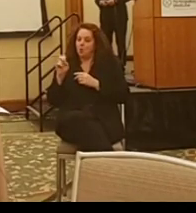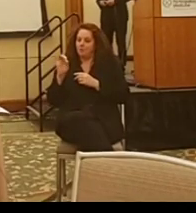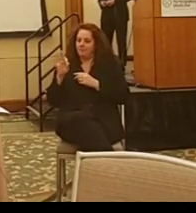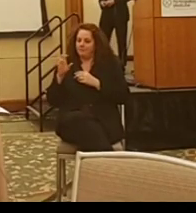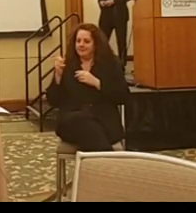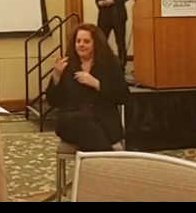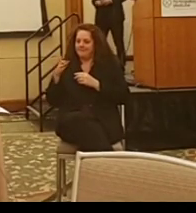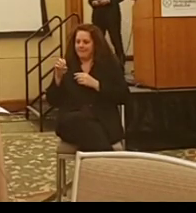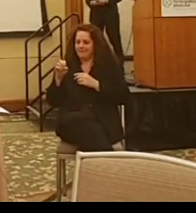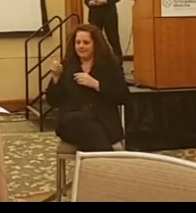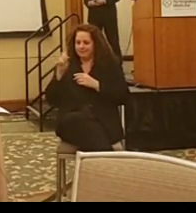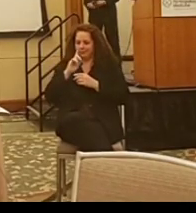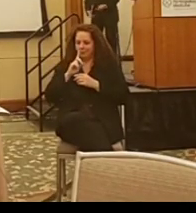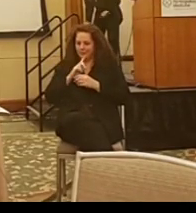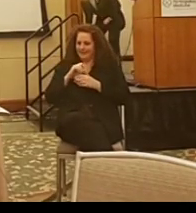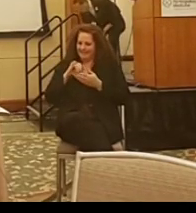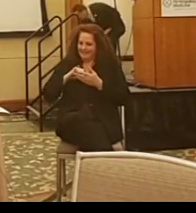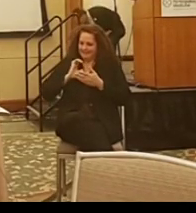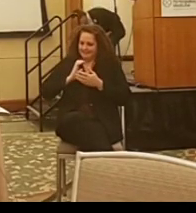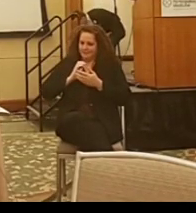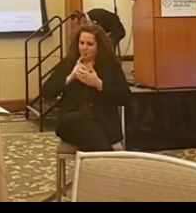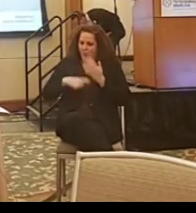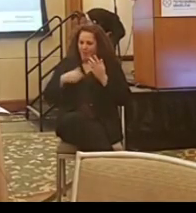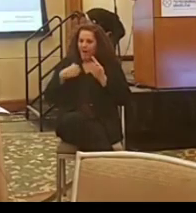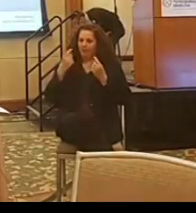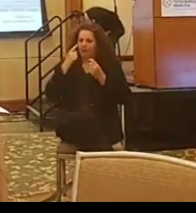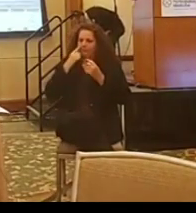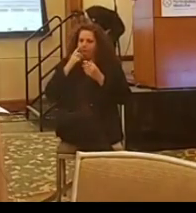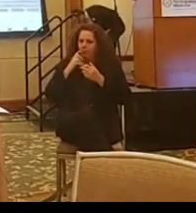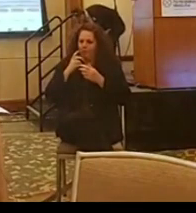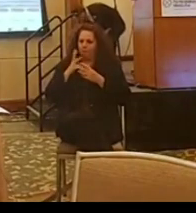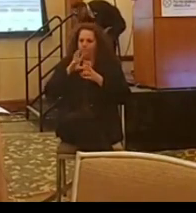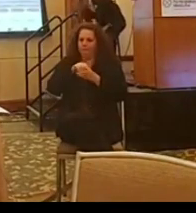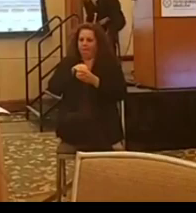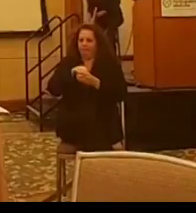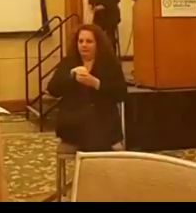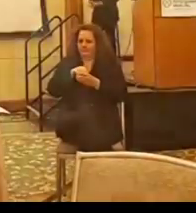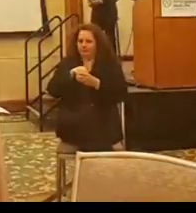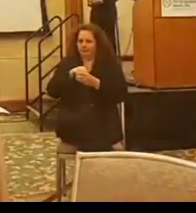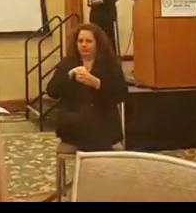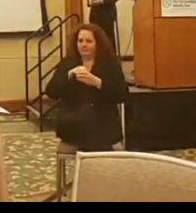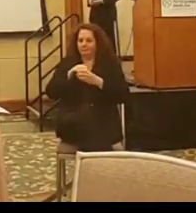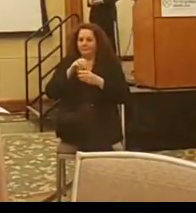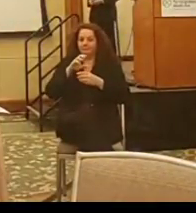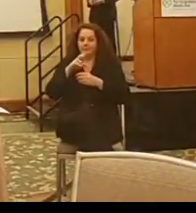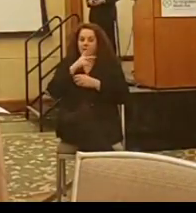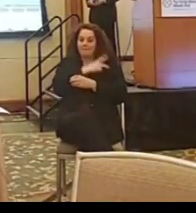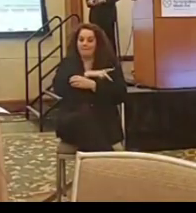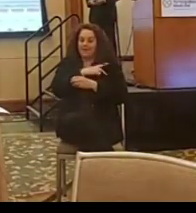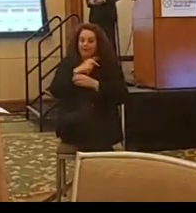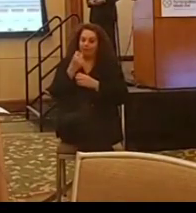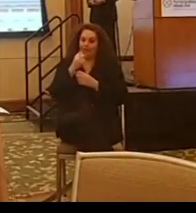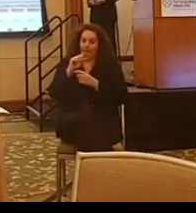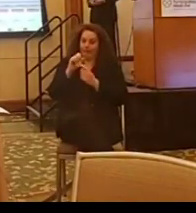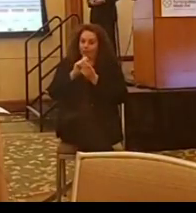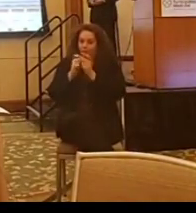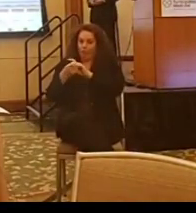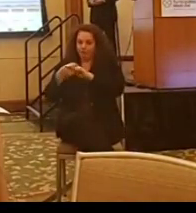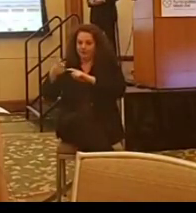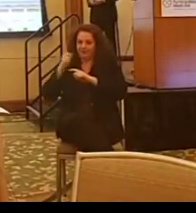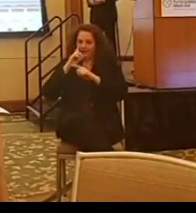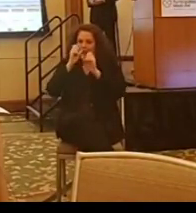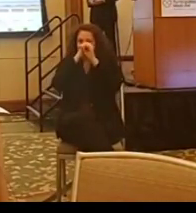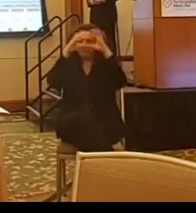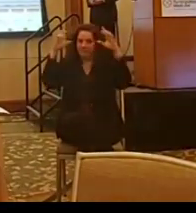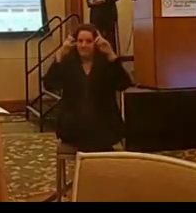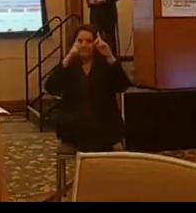the kind of practice that I've brought to the Patient Revolution, whose kind of mission and goal is an